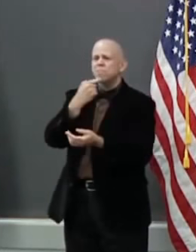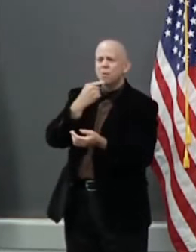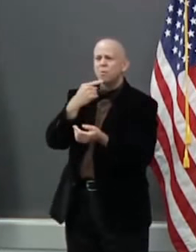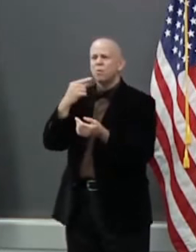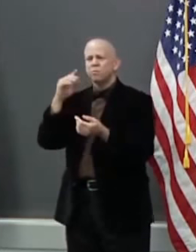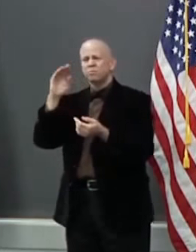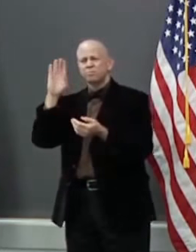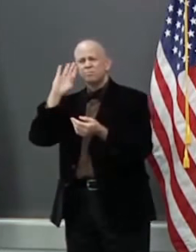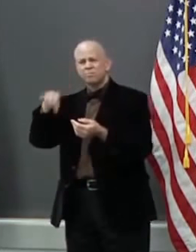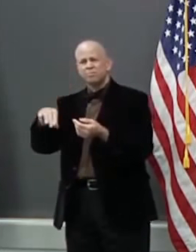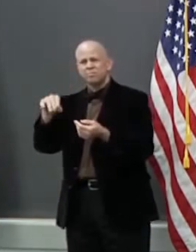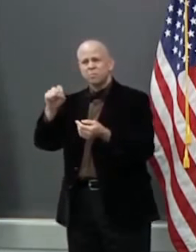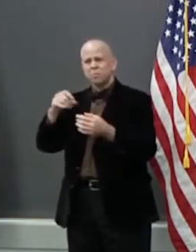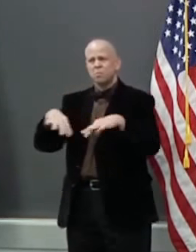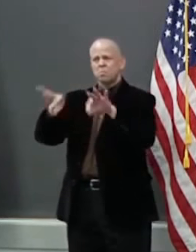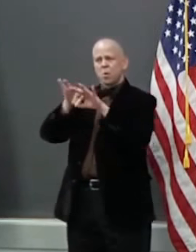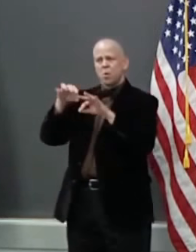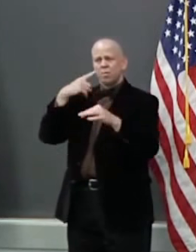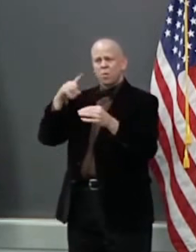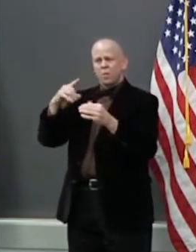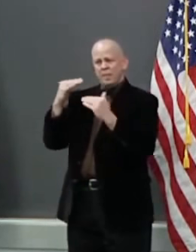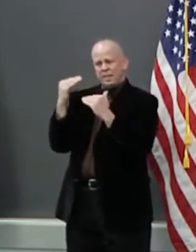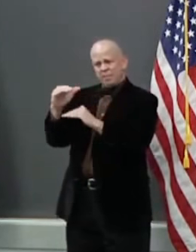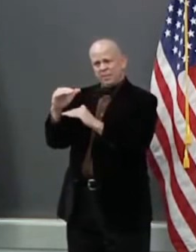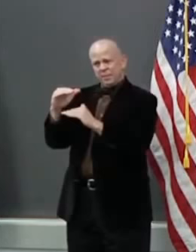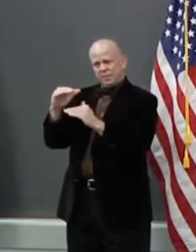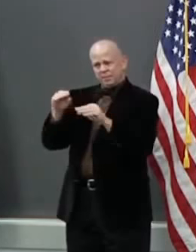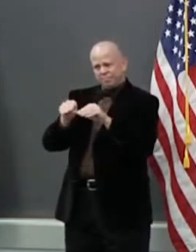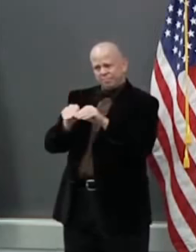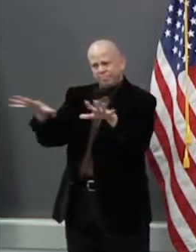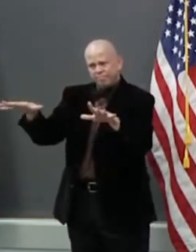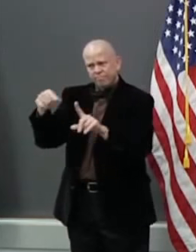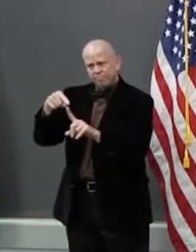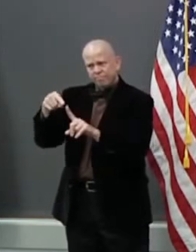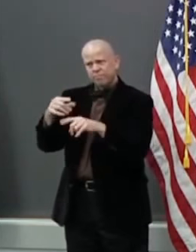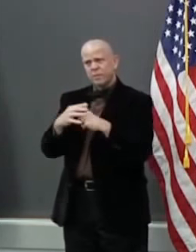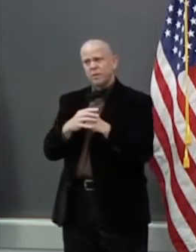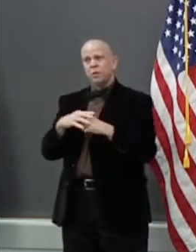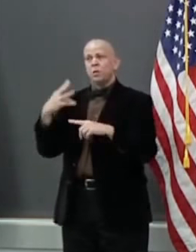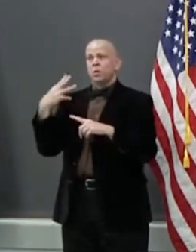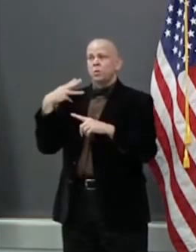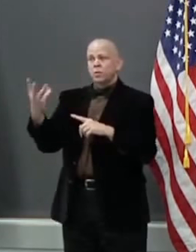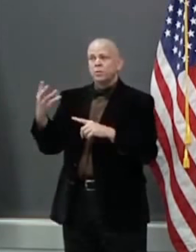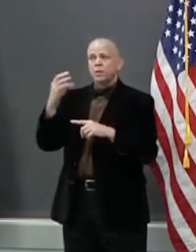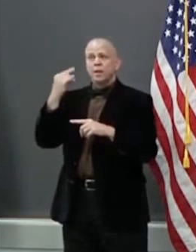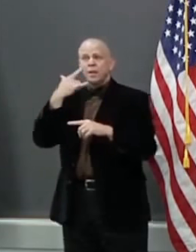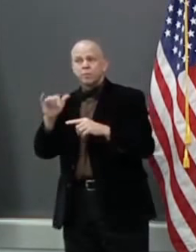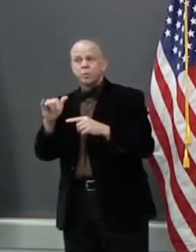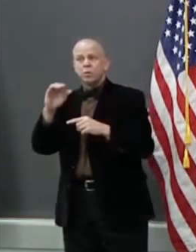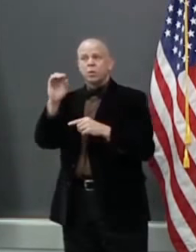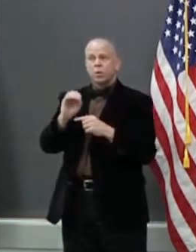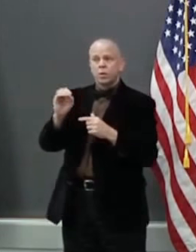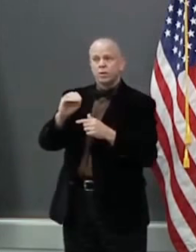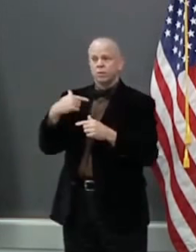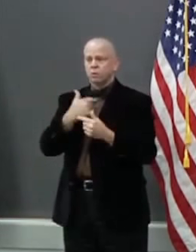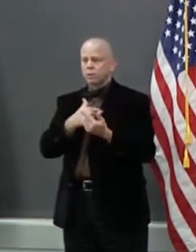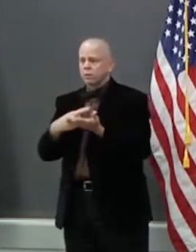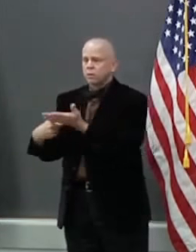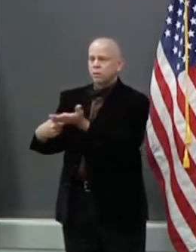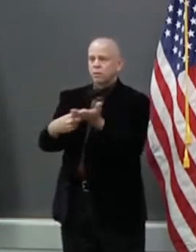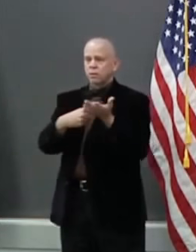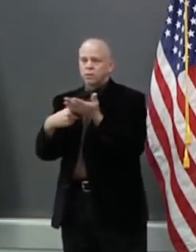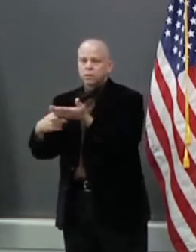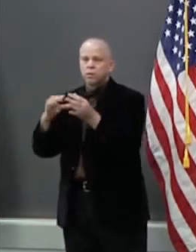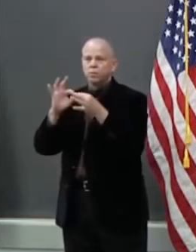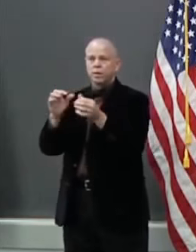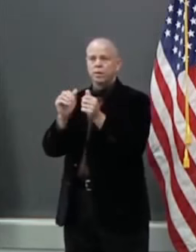of the virus. When Washington, California, and Oregon were talking to our Pac-12 officials and our individual